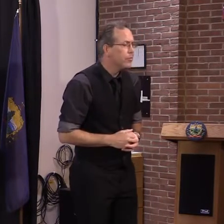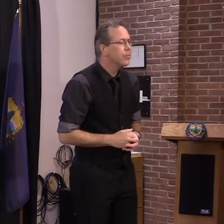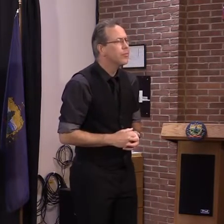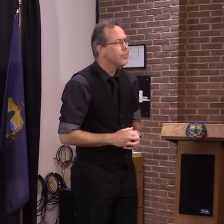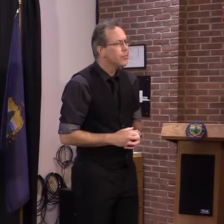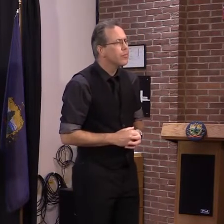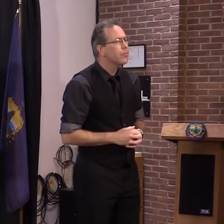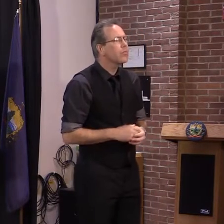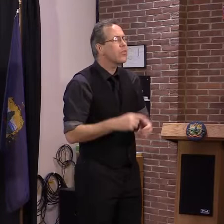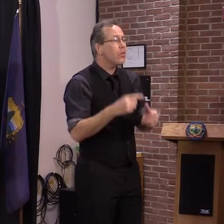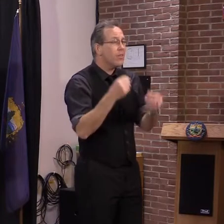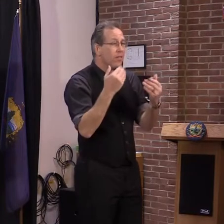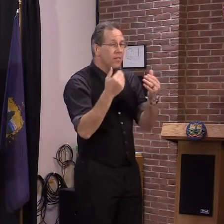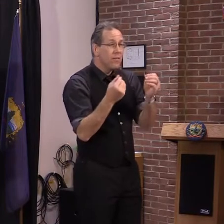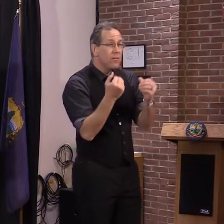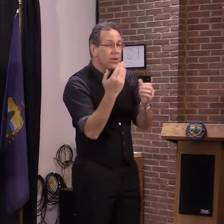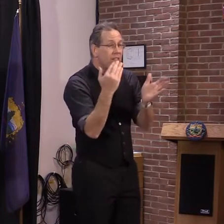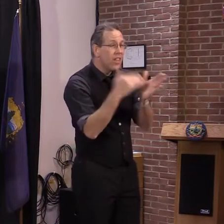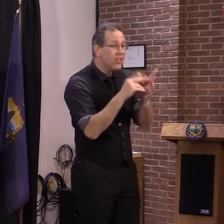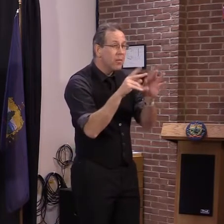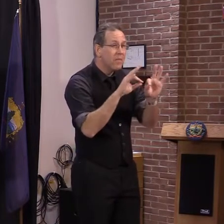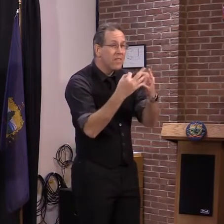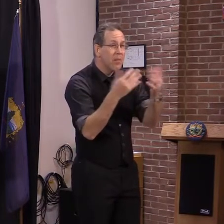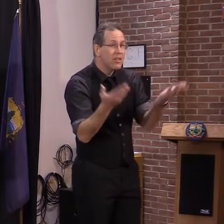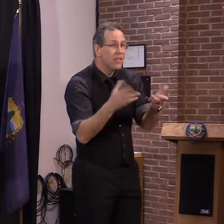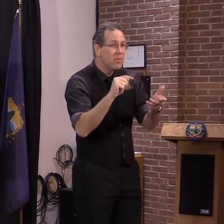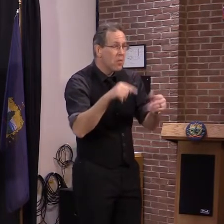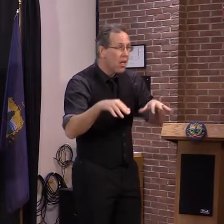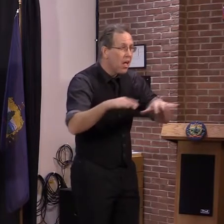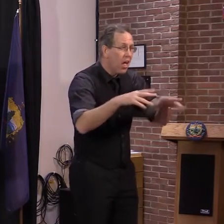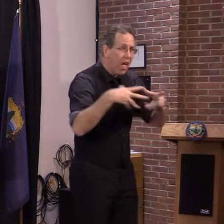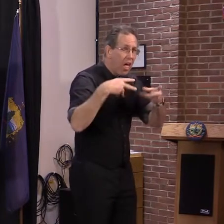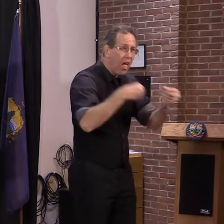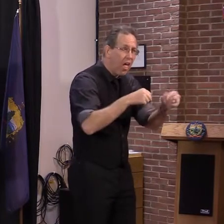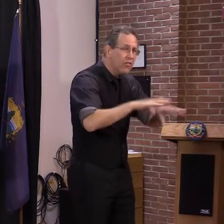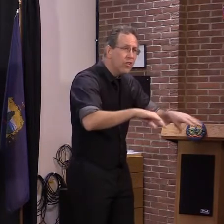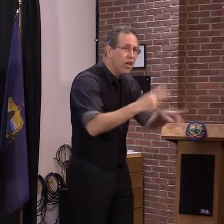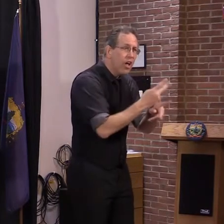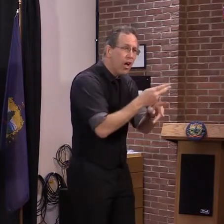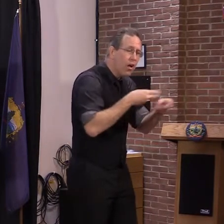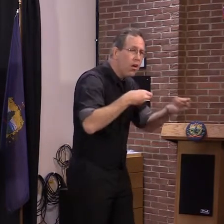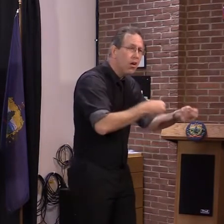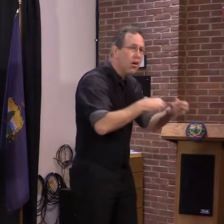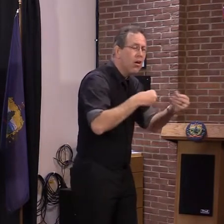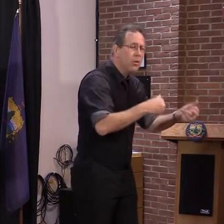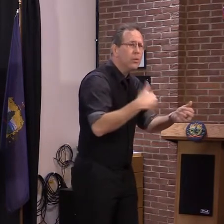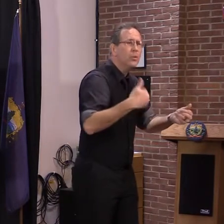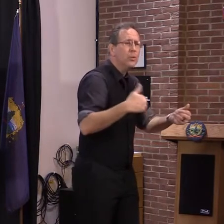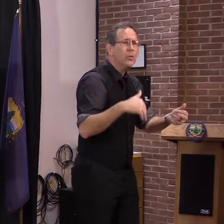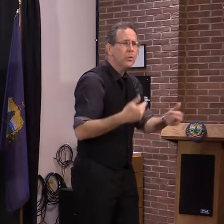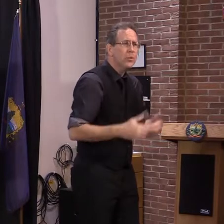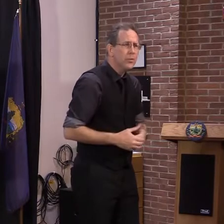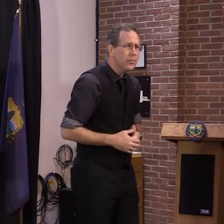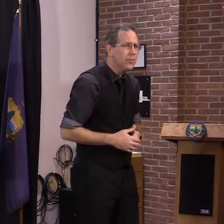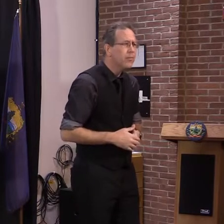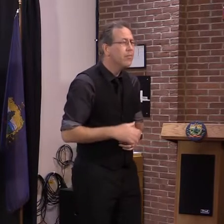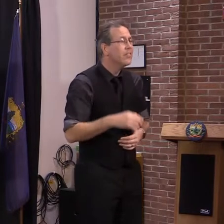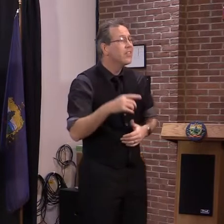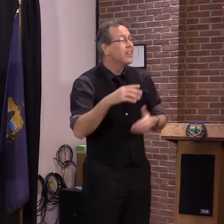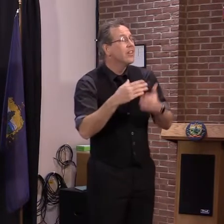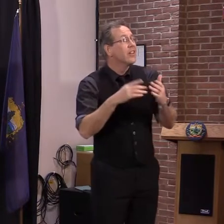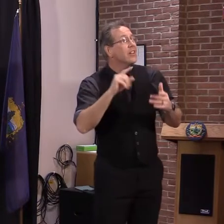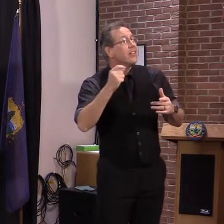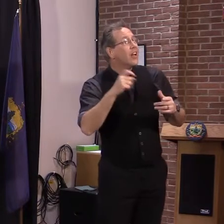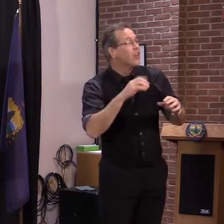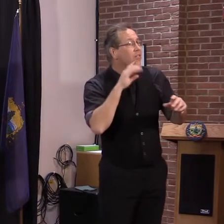more than 14,000 Vermont families pay for childcare expenses, and would give Vermont one of the most generous child and dependent care tax credits in the